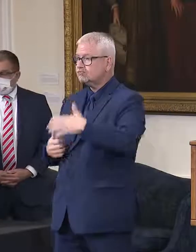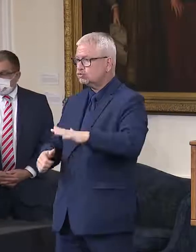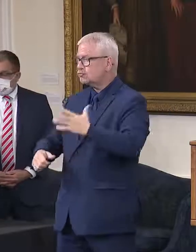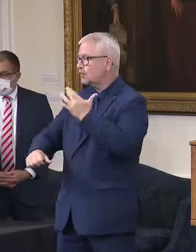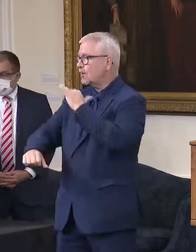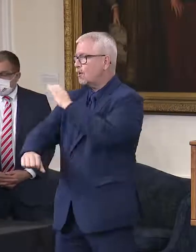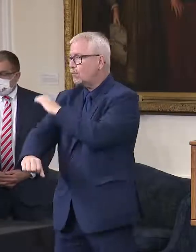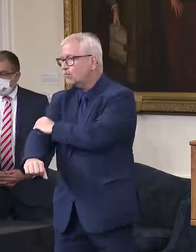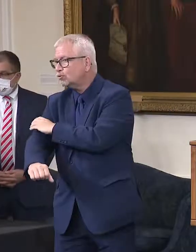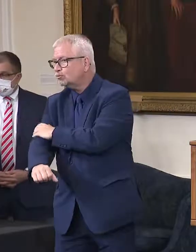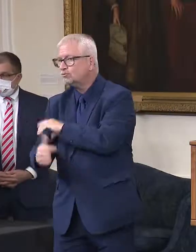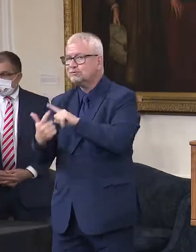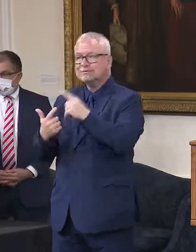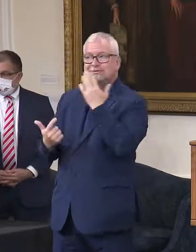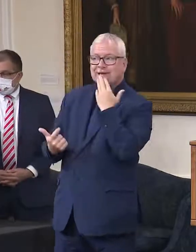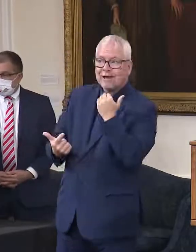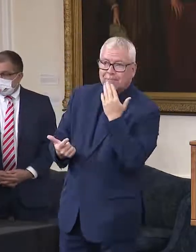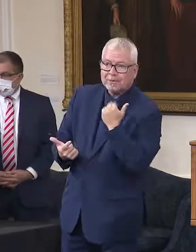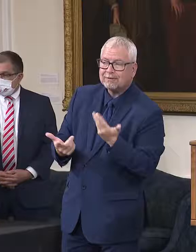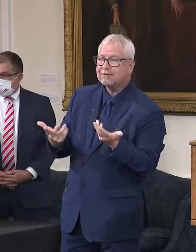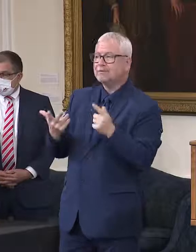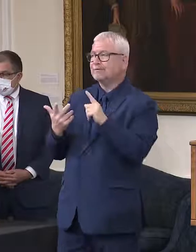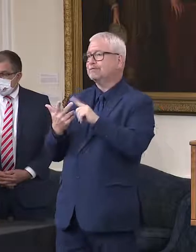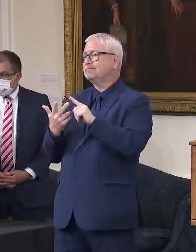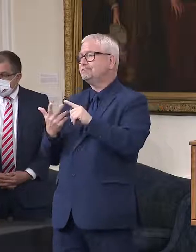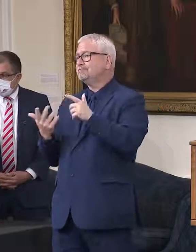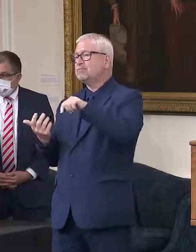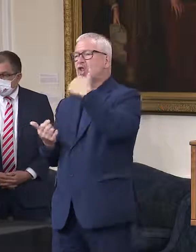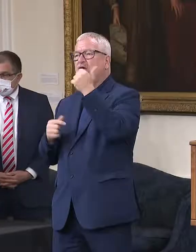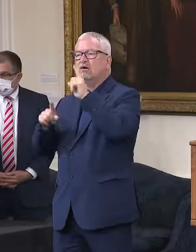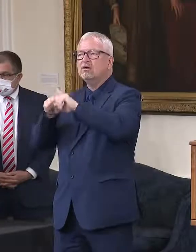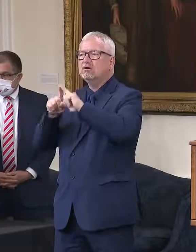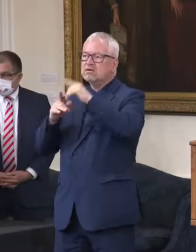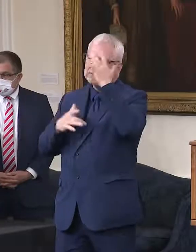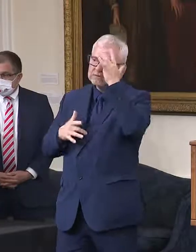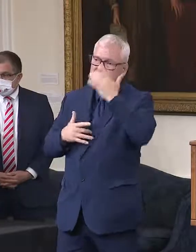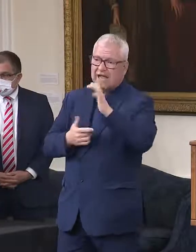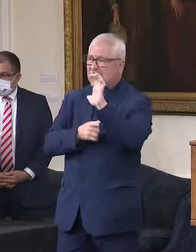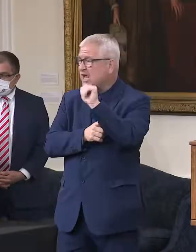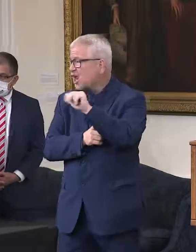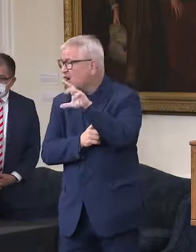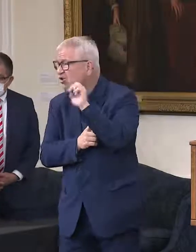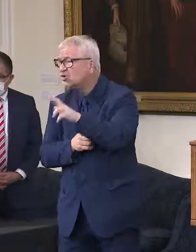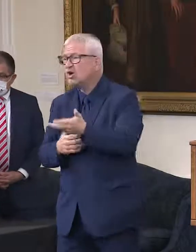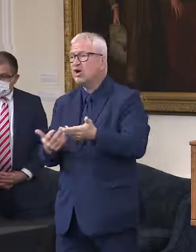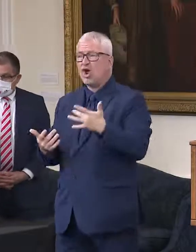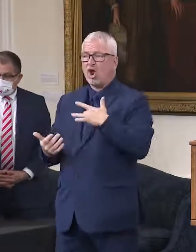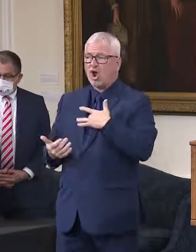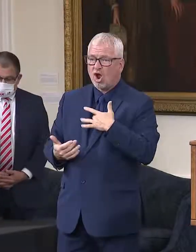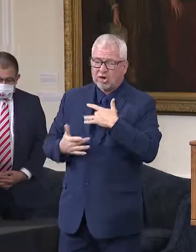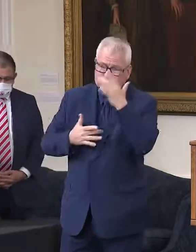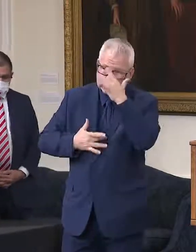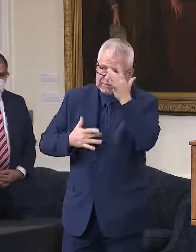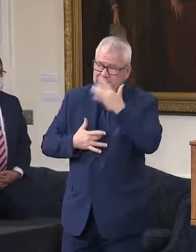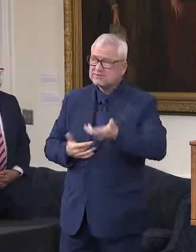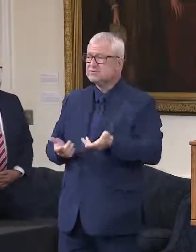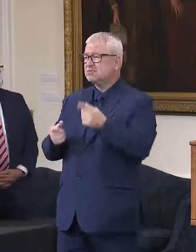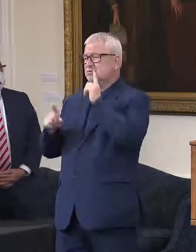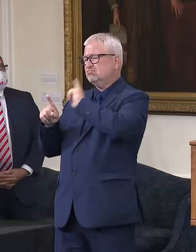obesity, and chronic lung disease and other leading comorbidities among COVID deaths in Maryland.